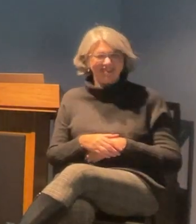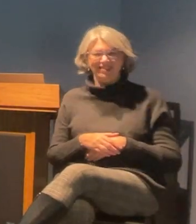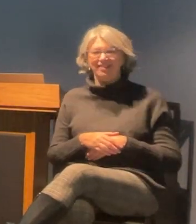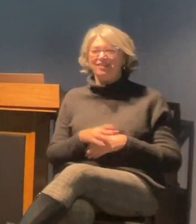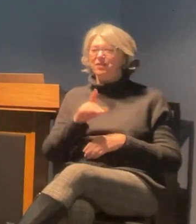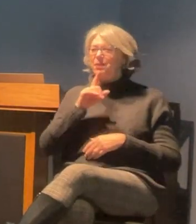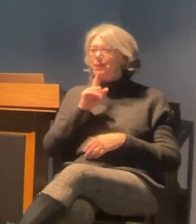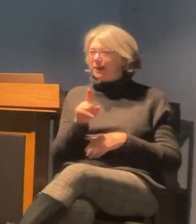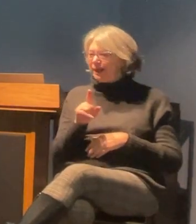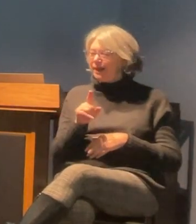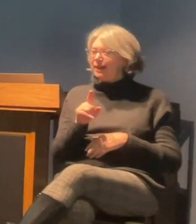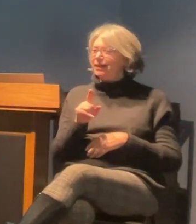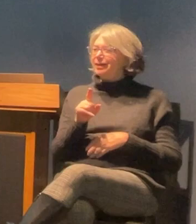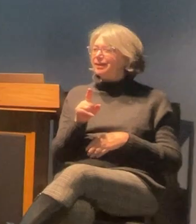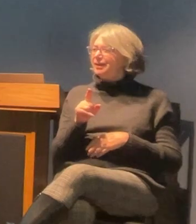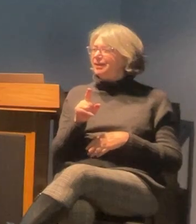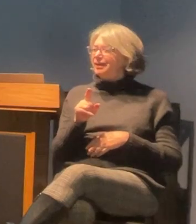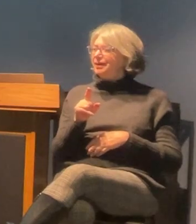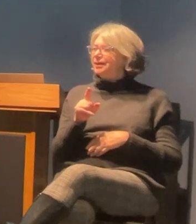to really